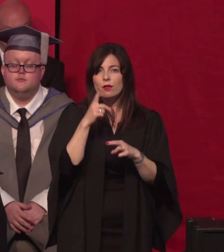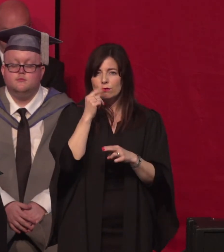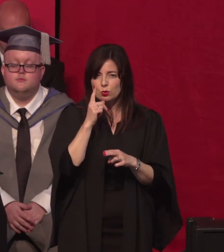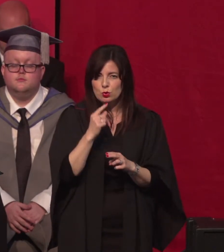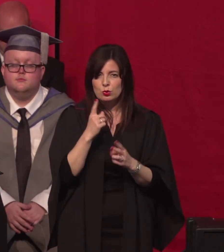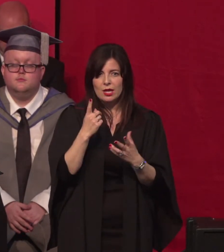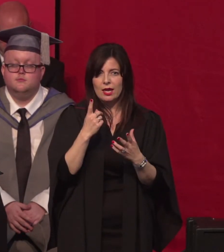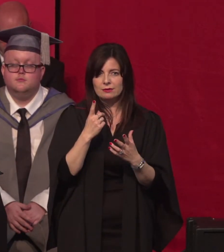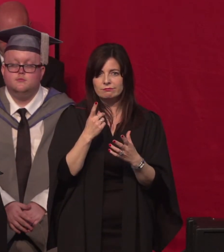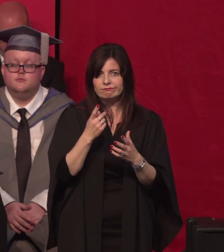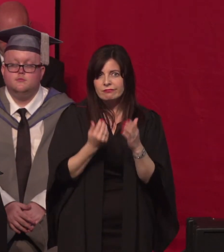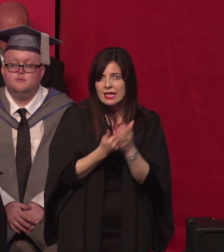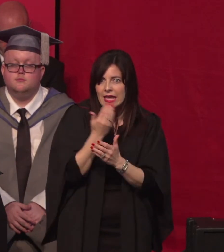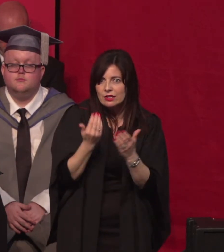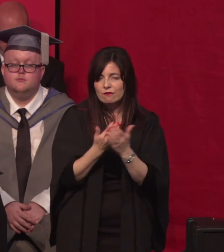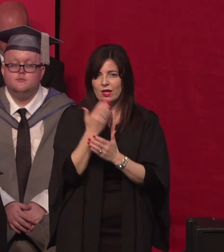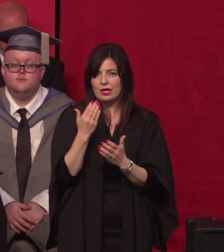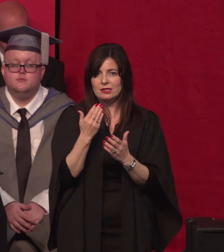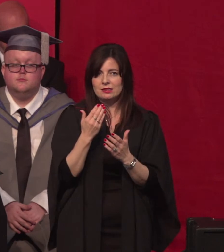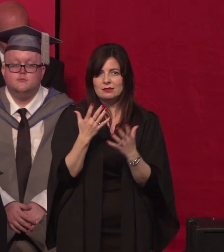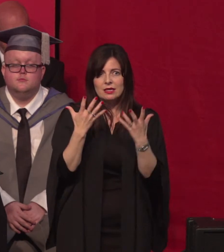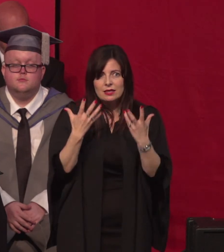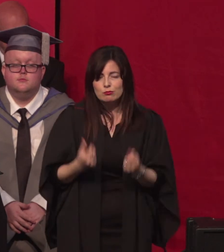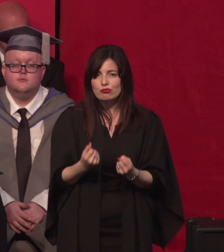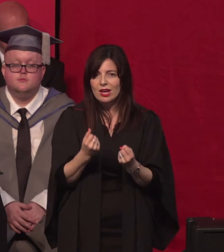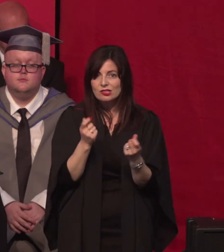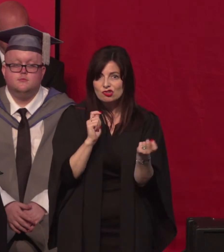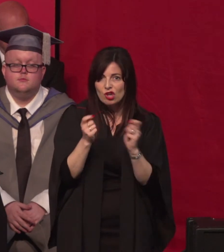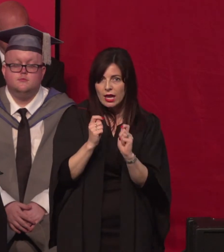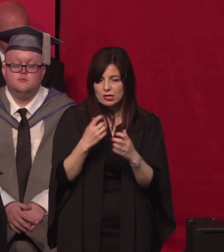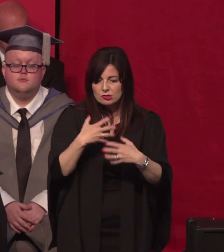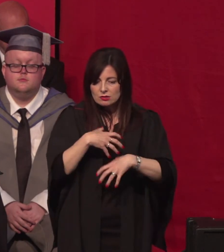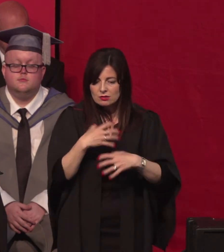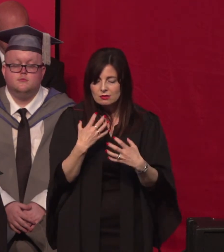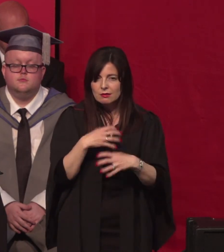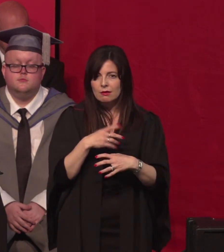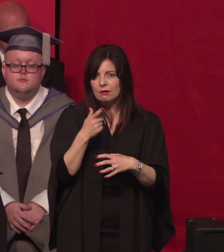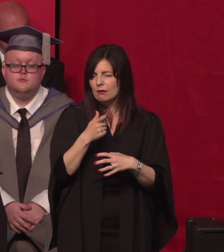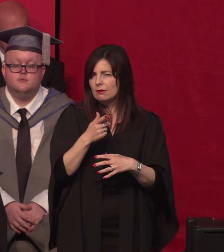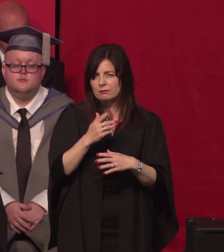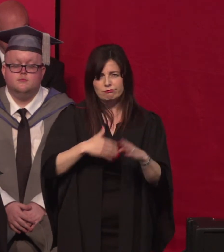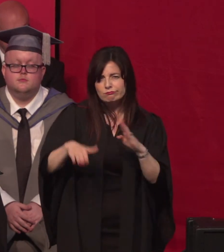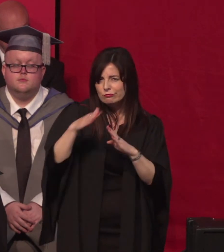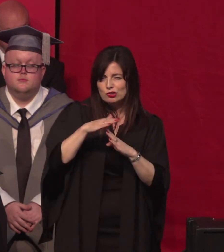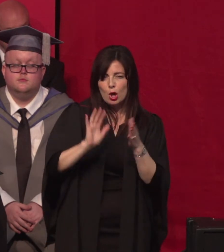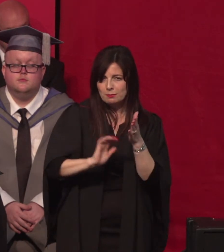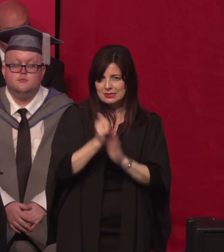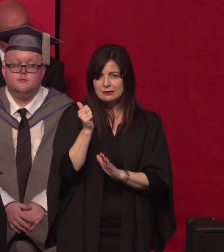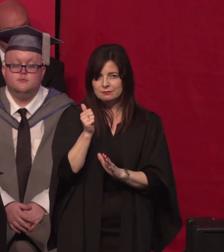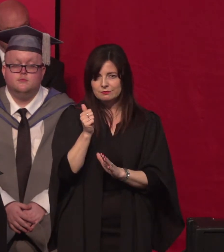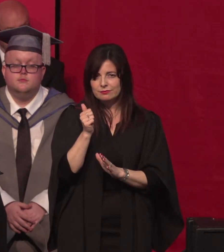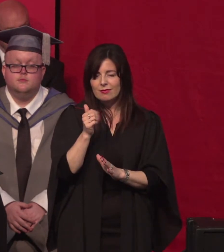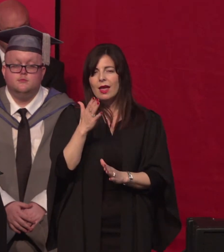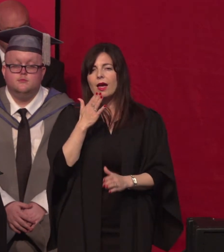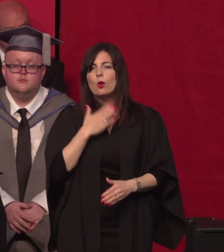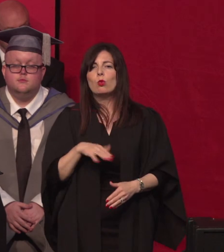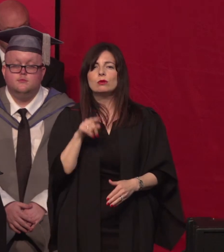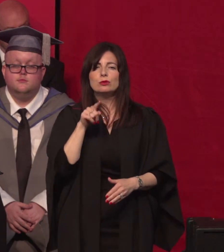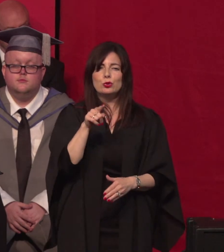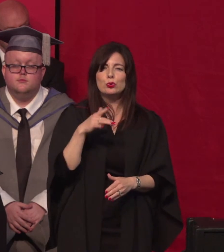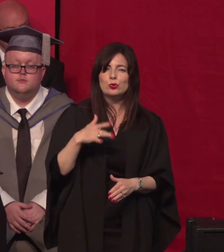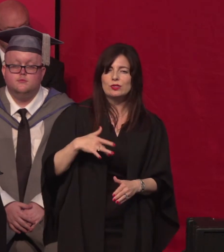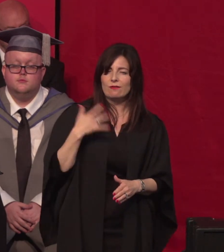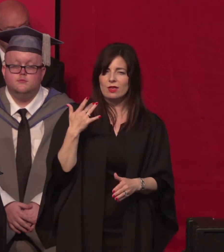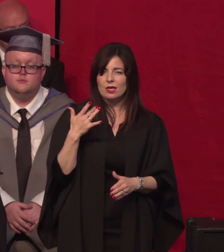to innovate and embrace change will always be your greatest asset. I want you to feel that today